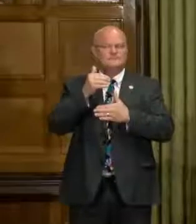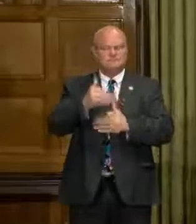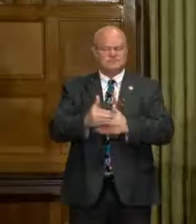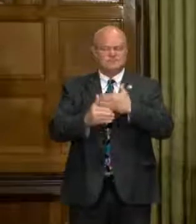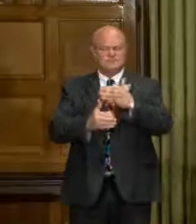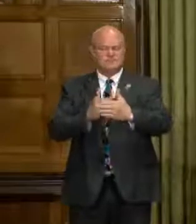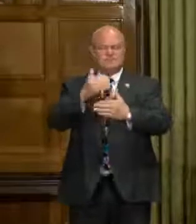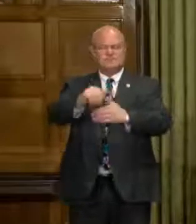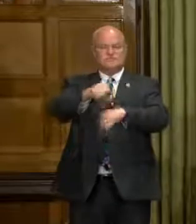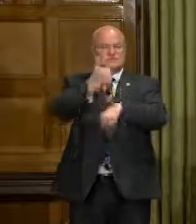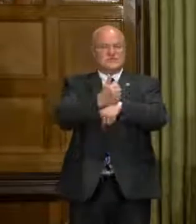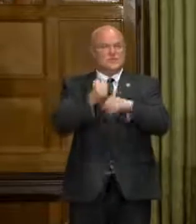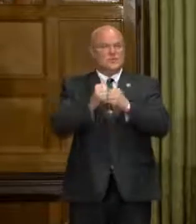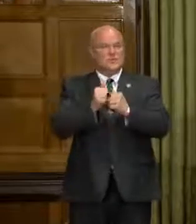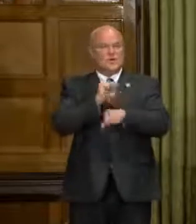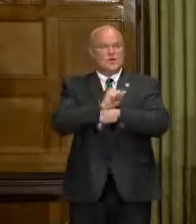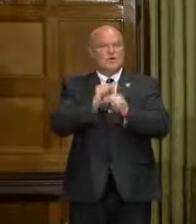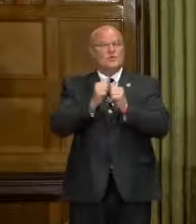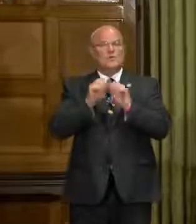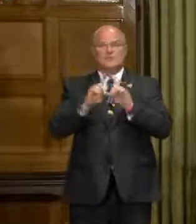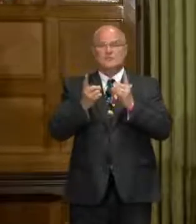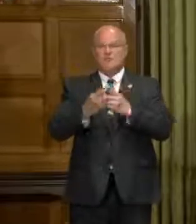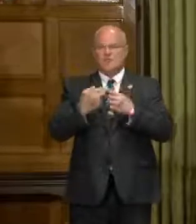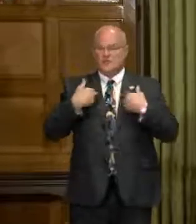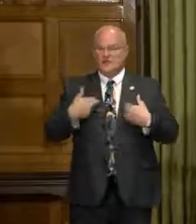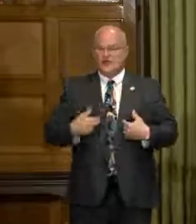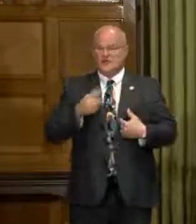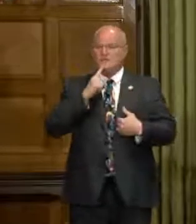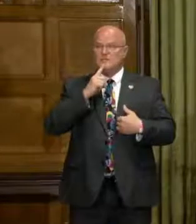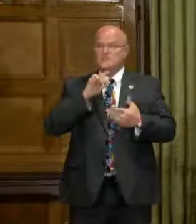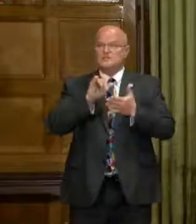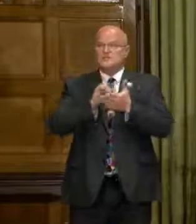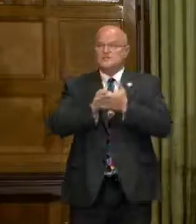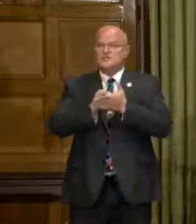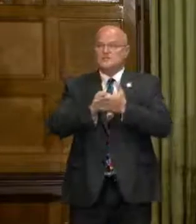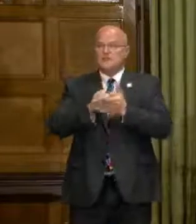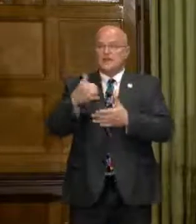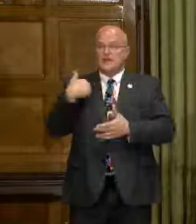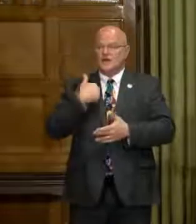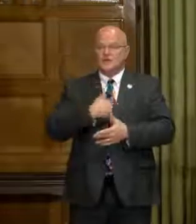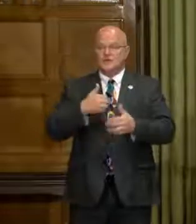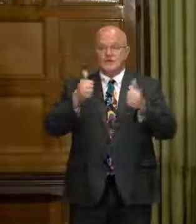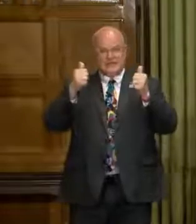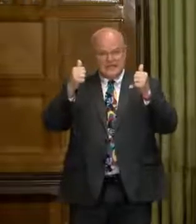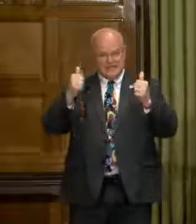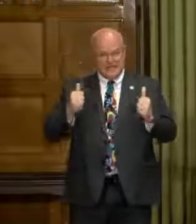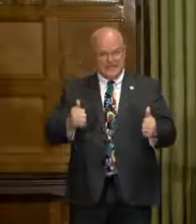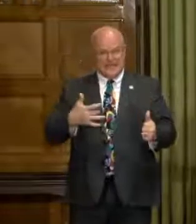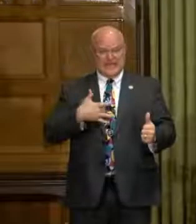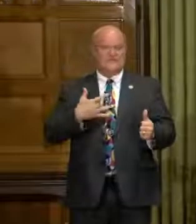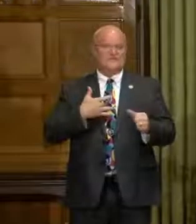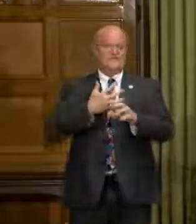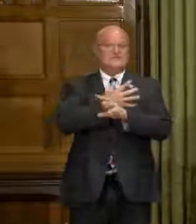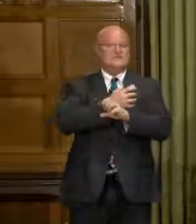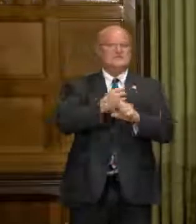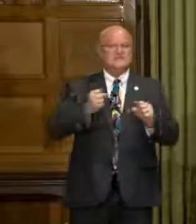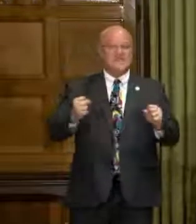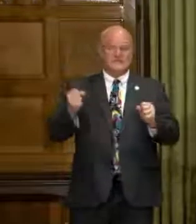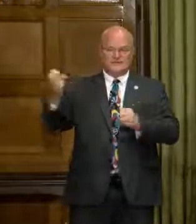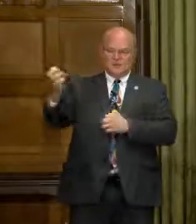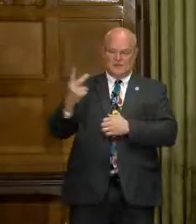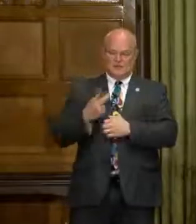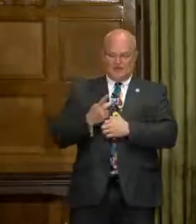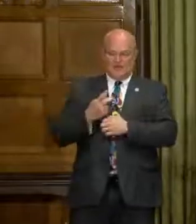protocols in place and to work with our Department of Health to make sure we can feel safe in